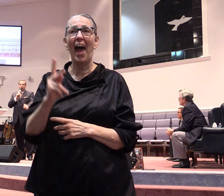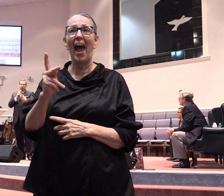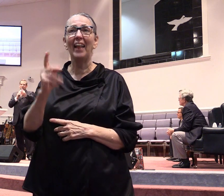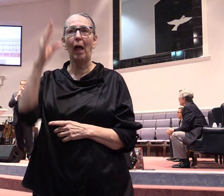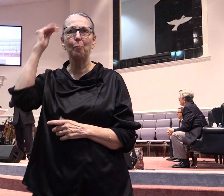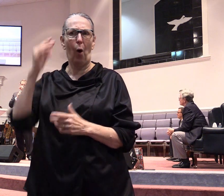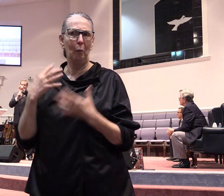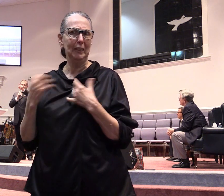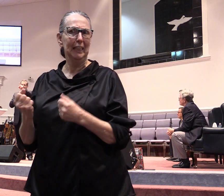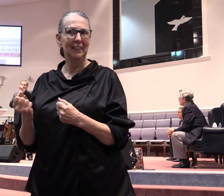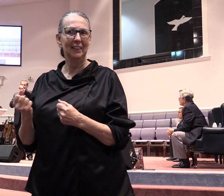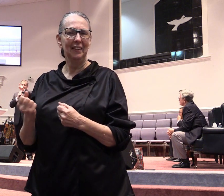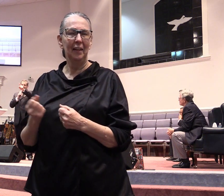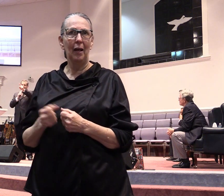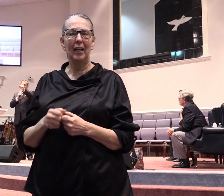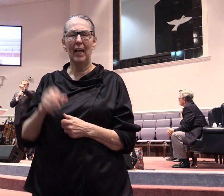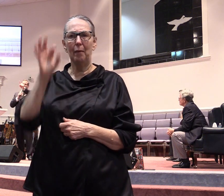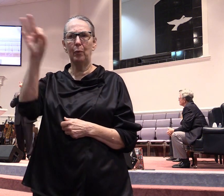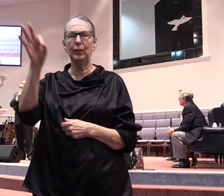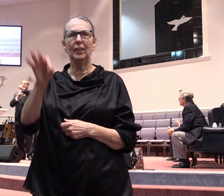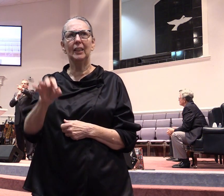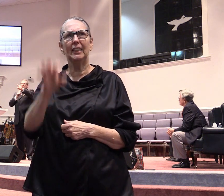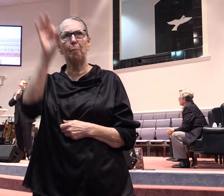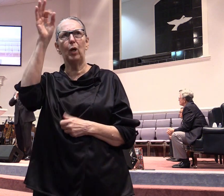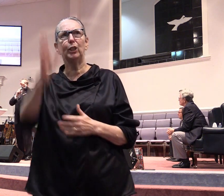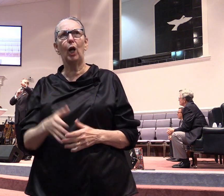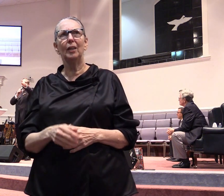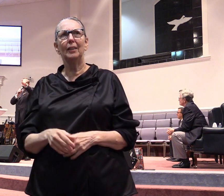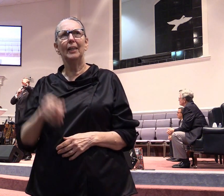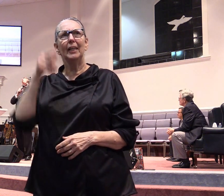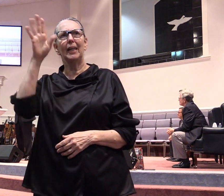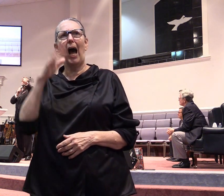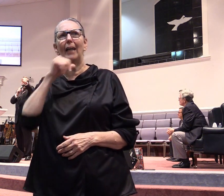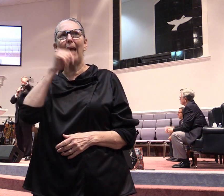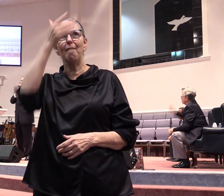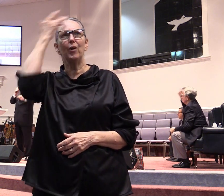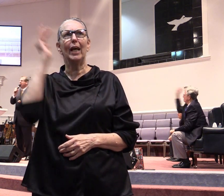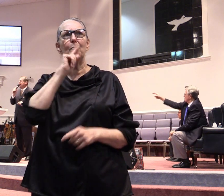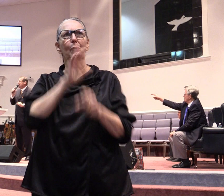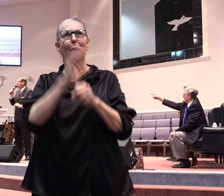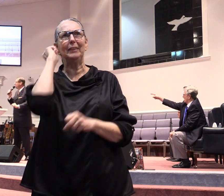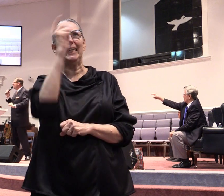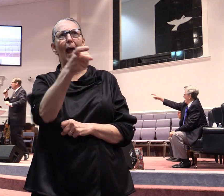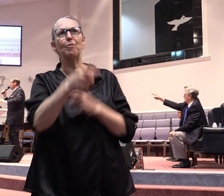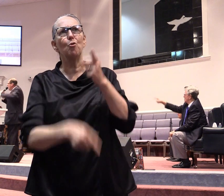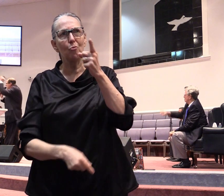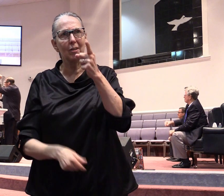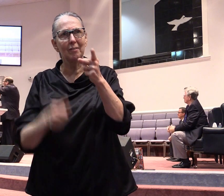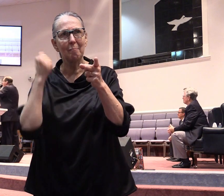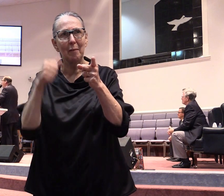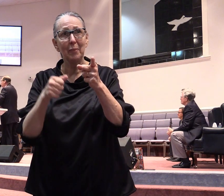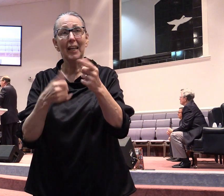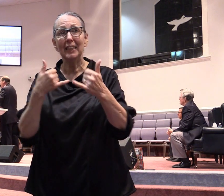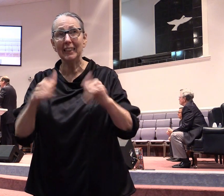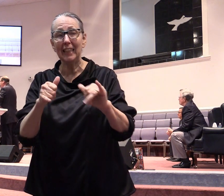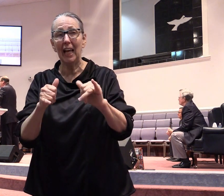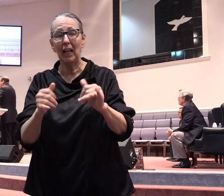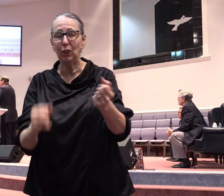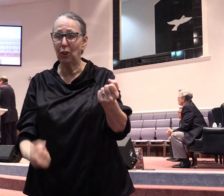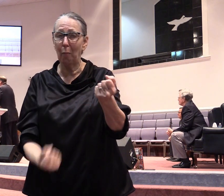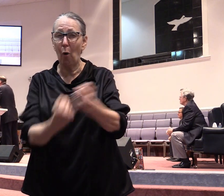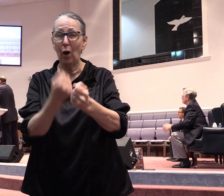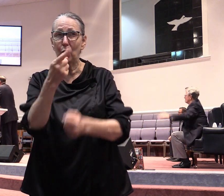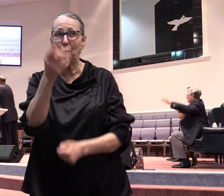And while preaching, that man of God said, preacher, God hasn't forgot the promise he made. He'll still hold your